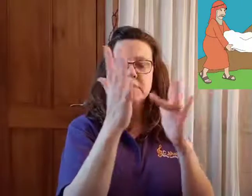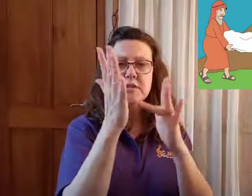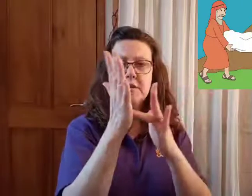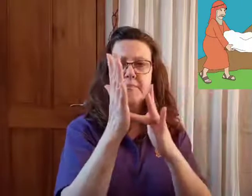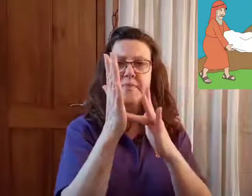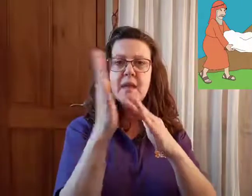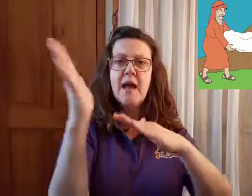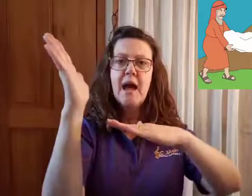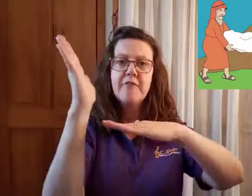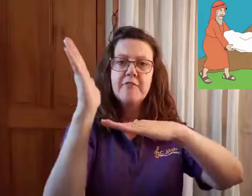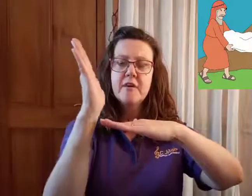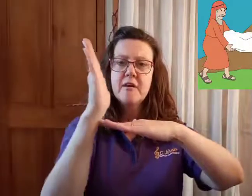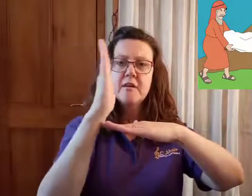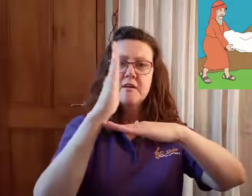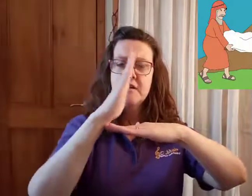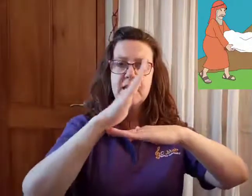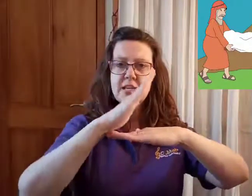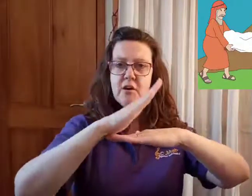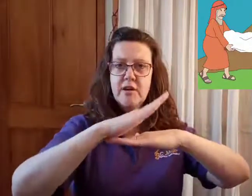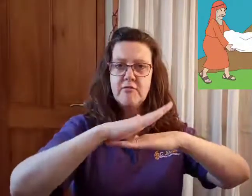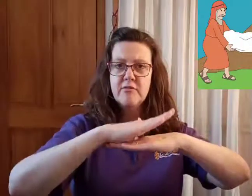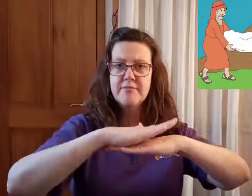body after he died.